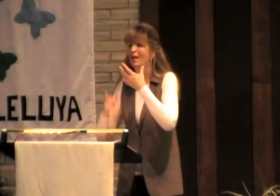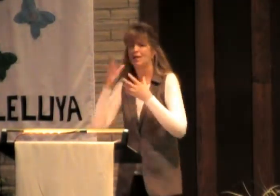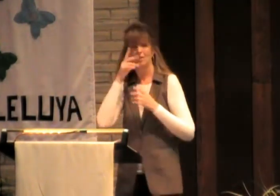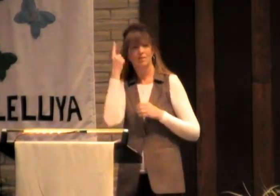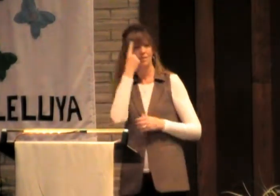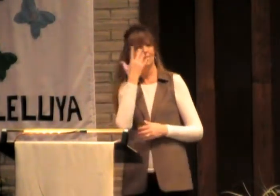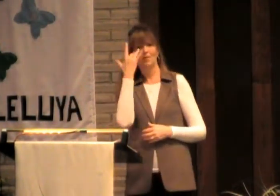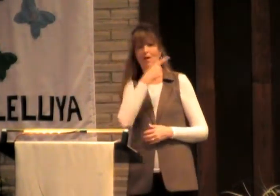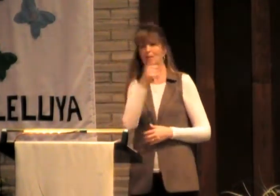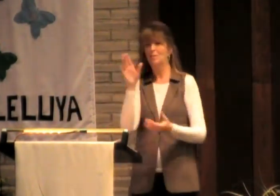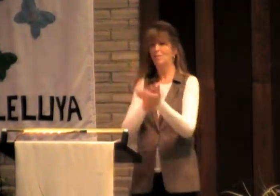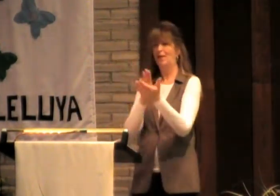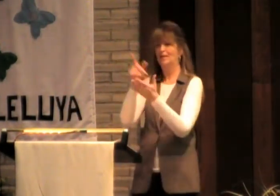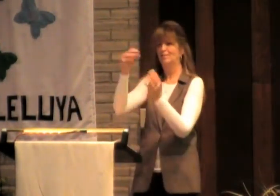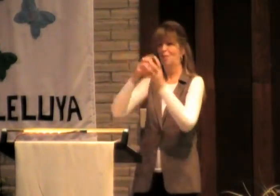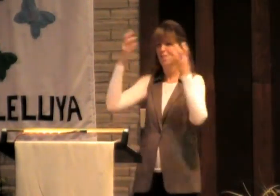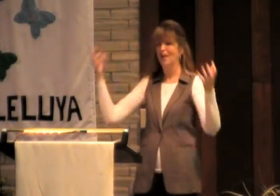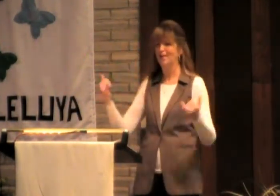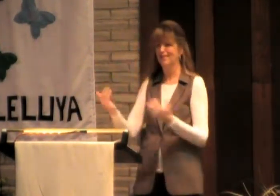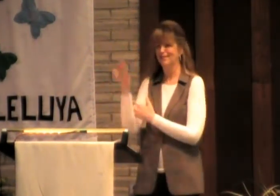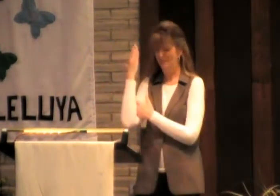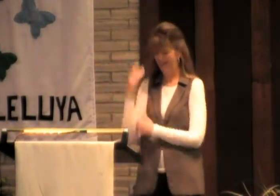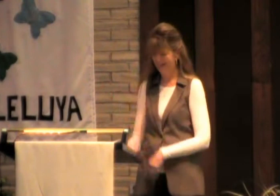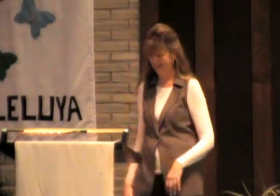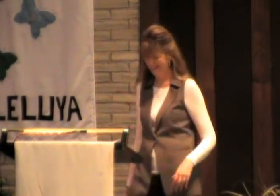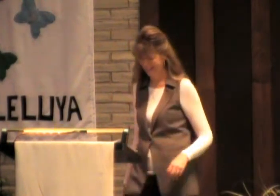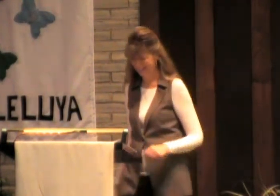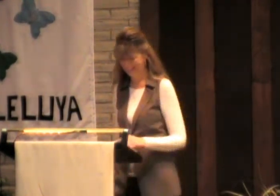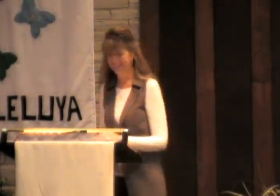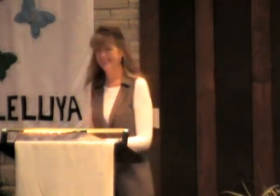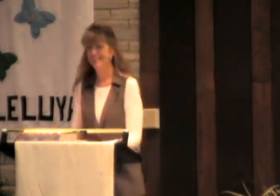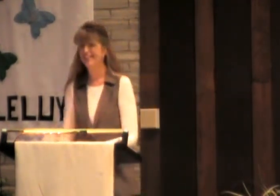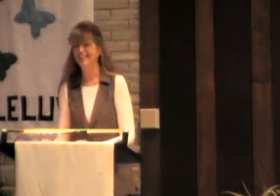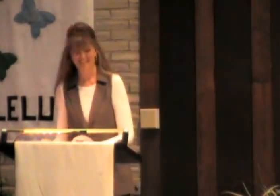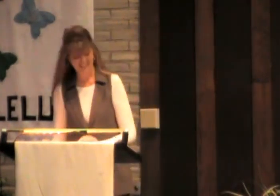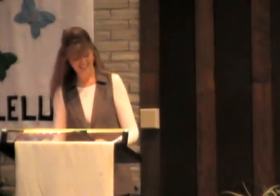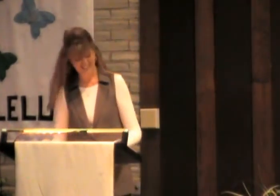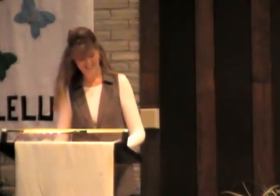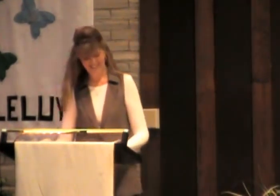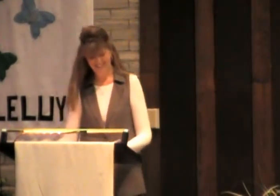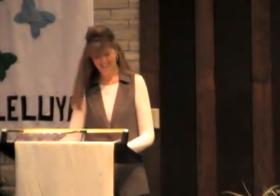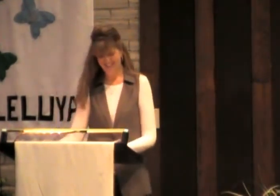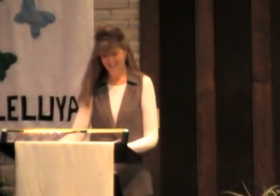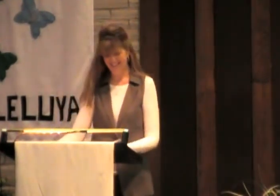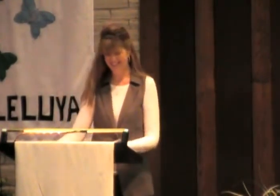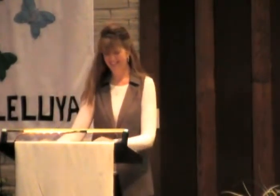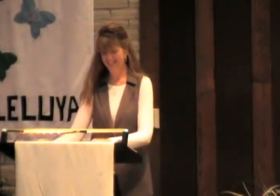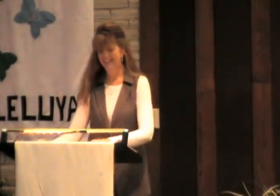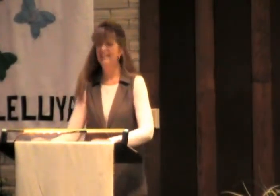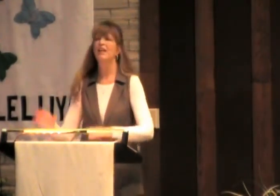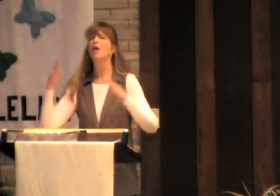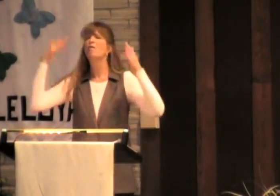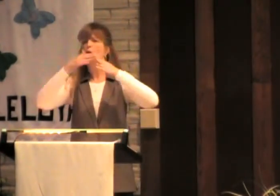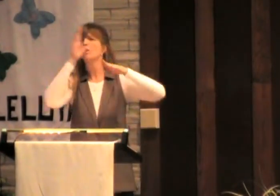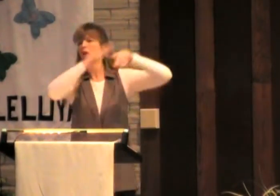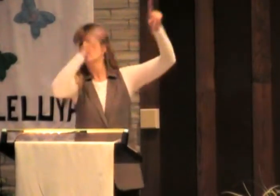they're soft. And, you know, anyway, you got to make sure we praise him this morning.